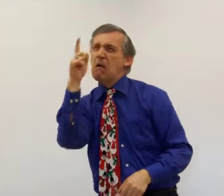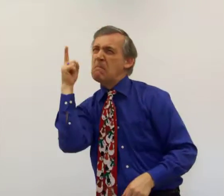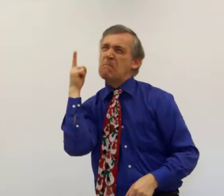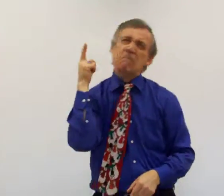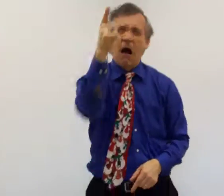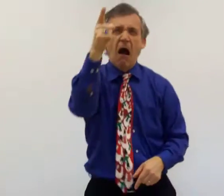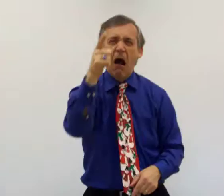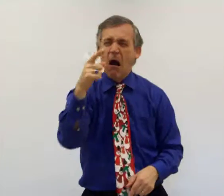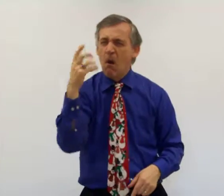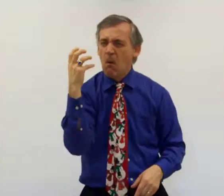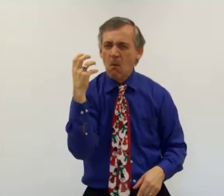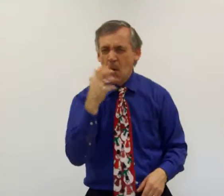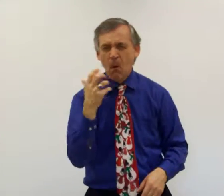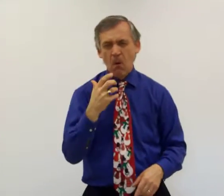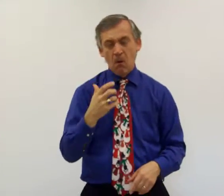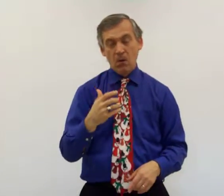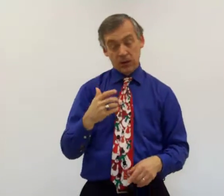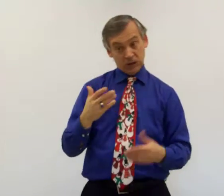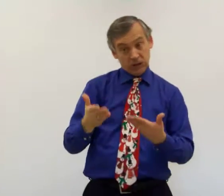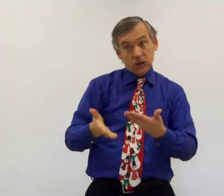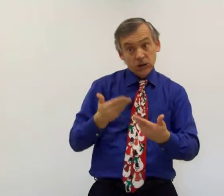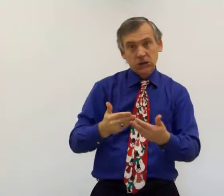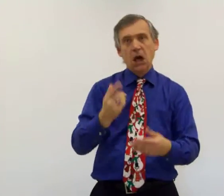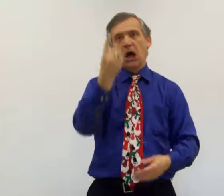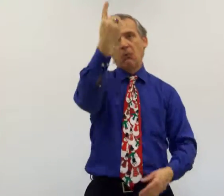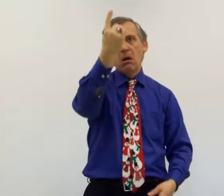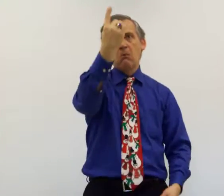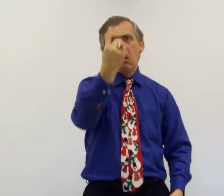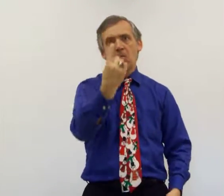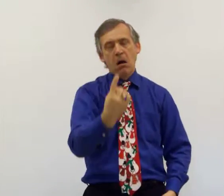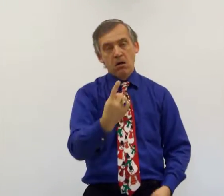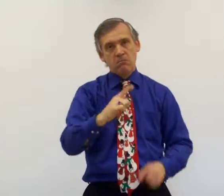far easier to descend than climb.